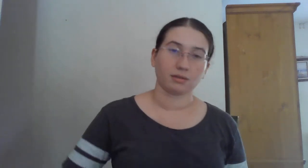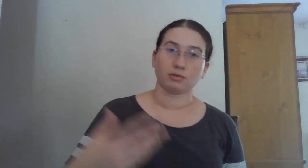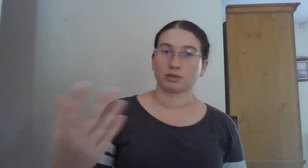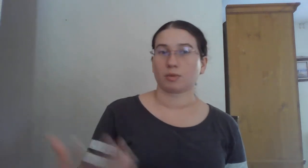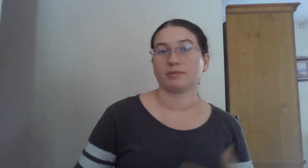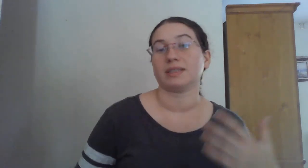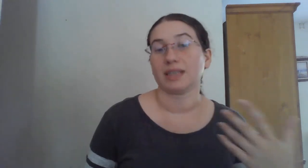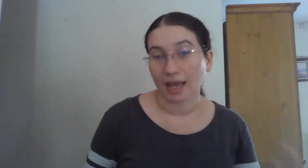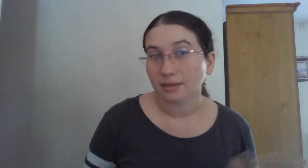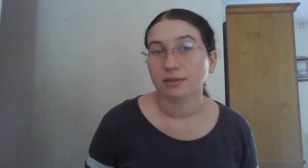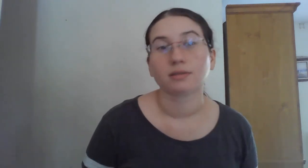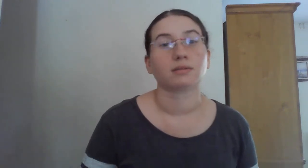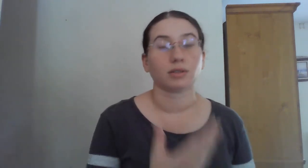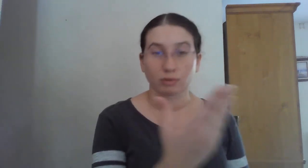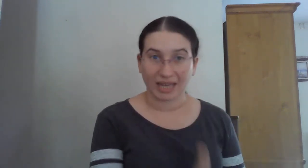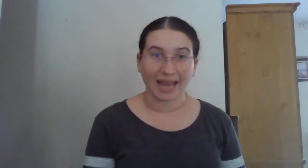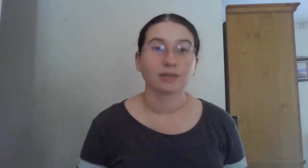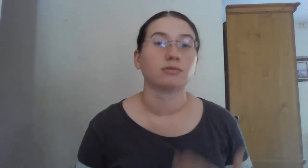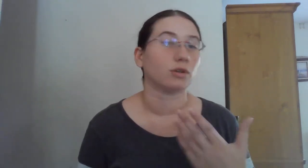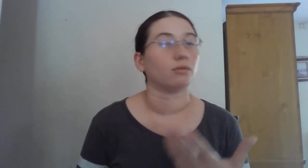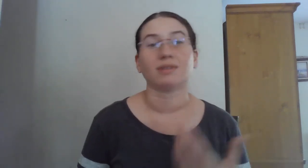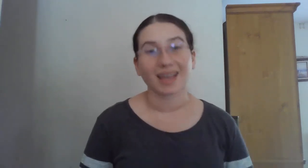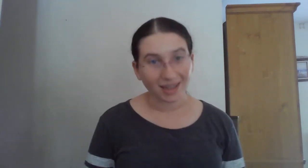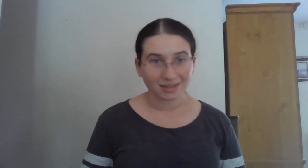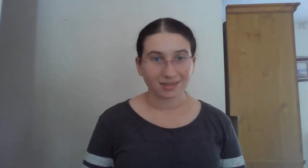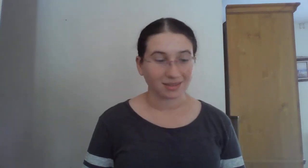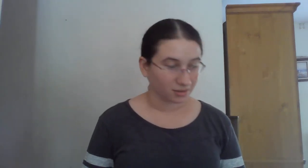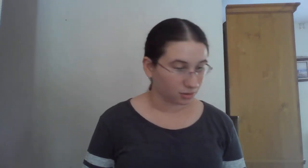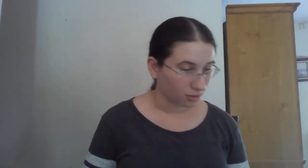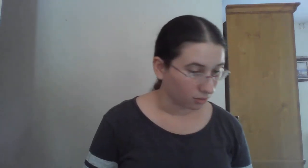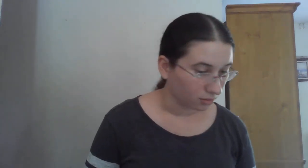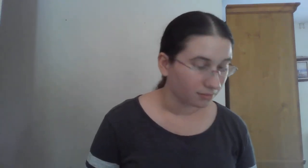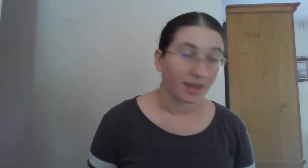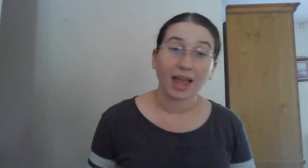you respond with yes, you can, or no, you can't. So